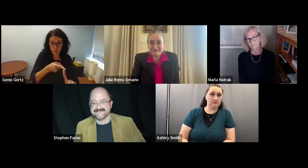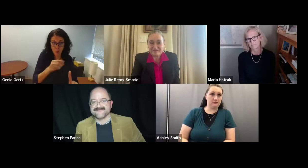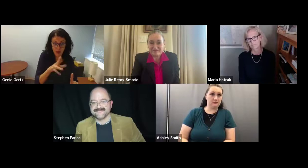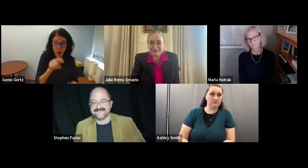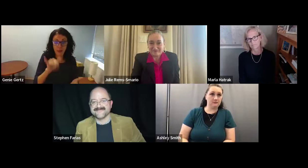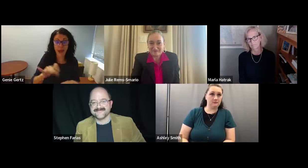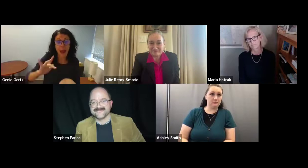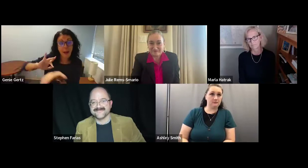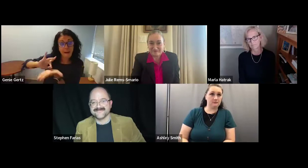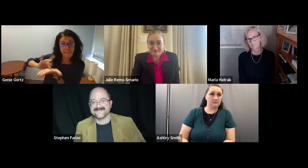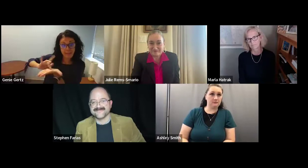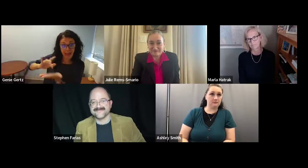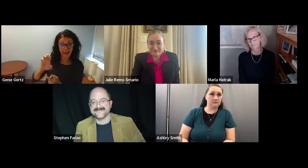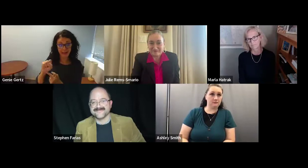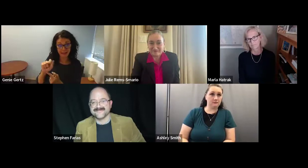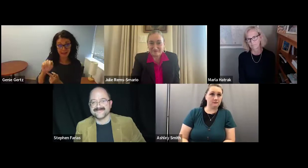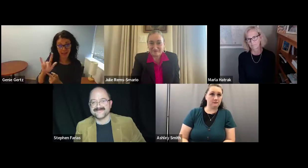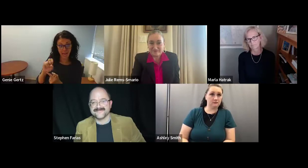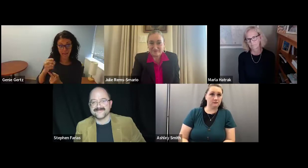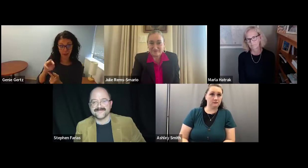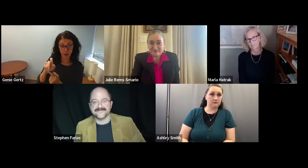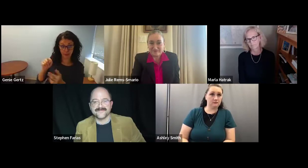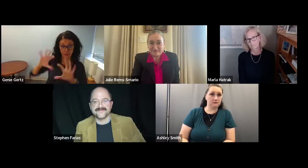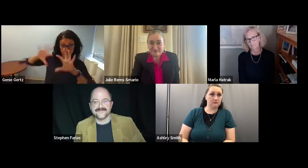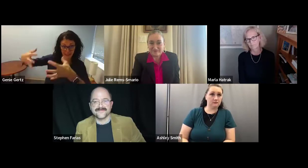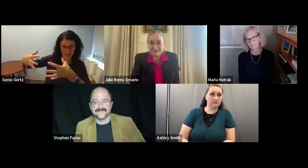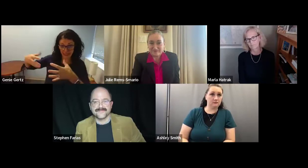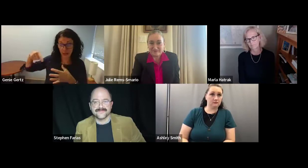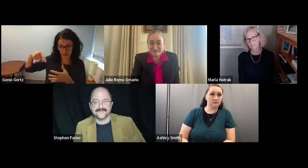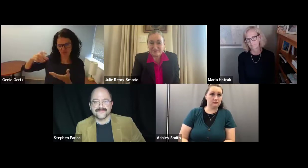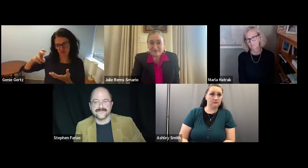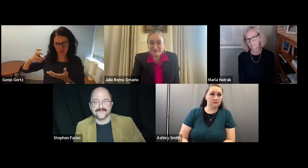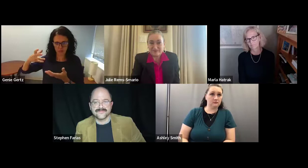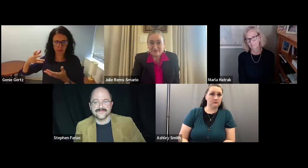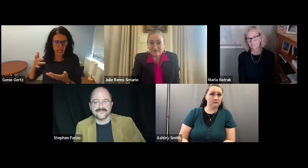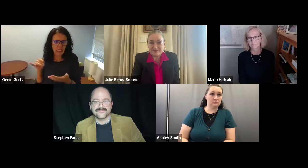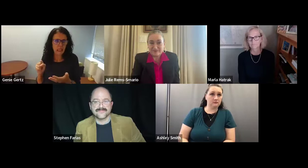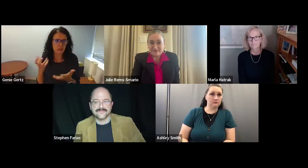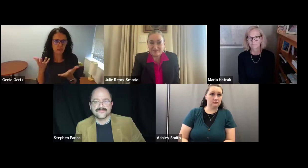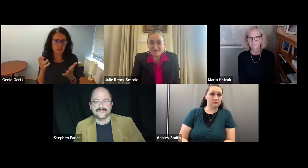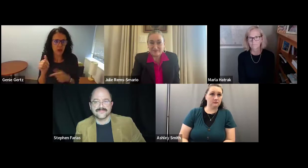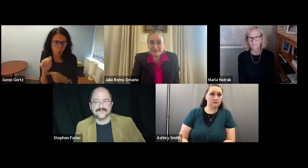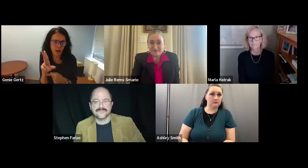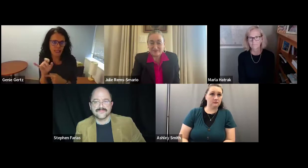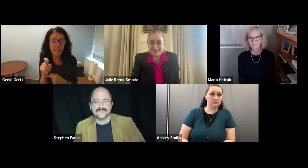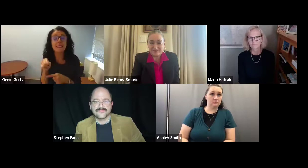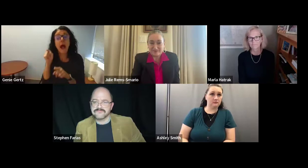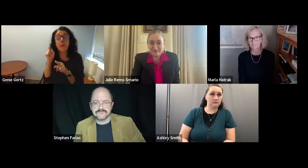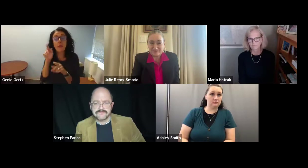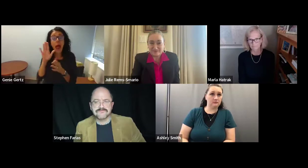studied autism quite extensively. The medical establishment is